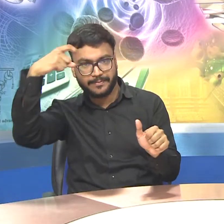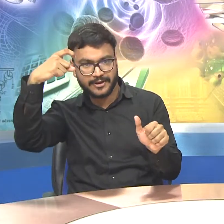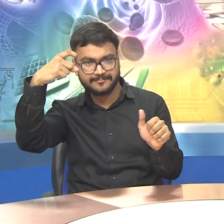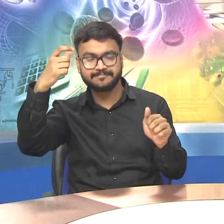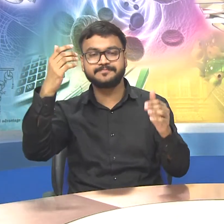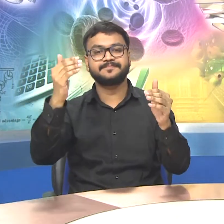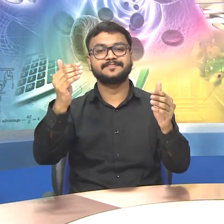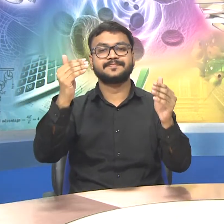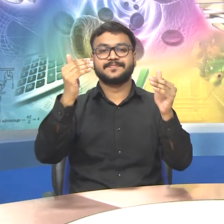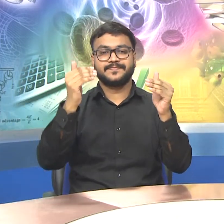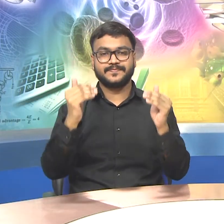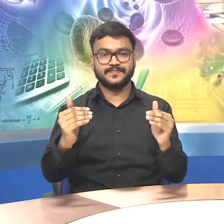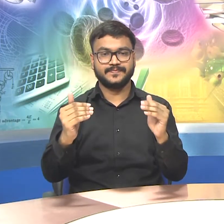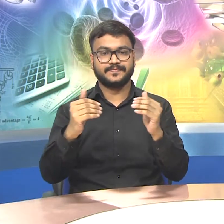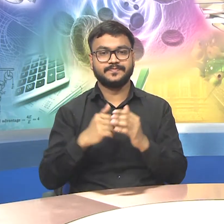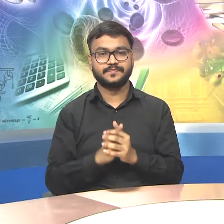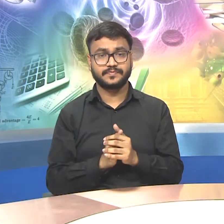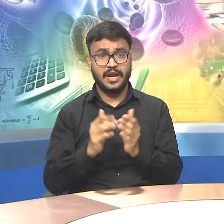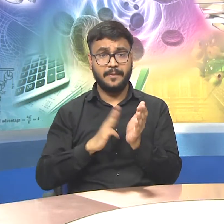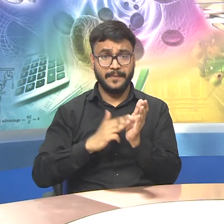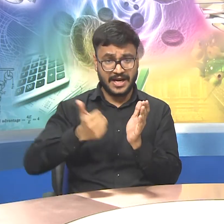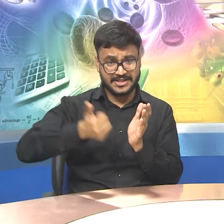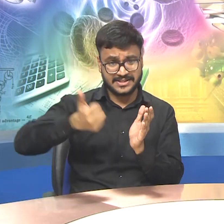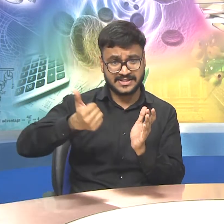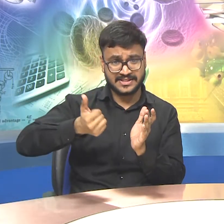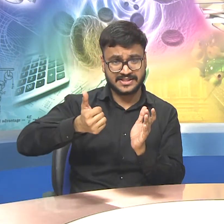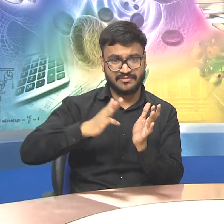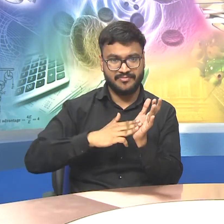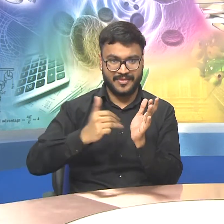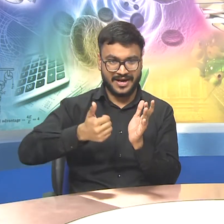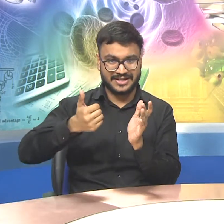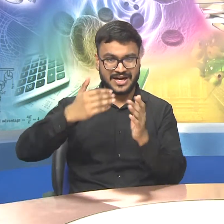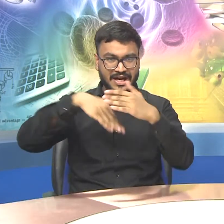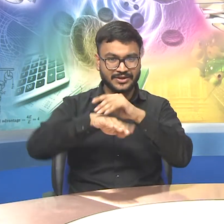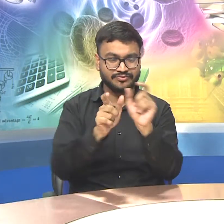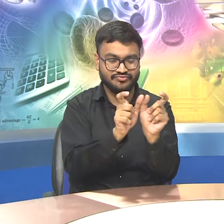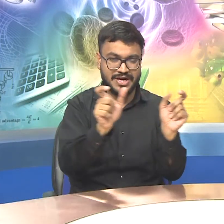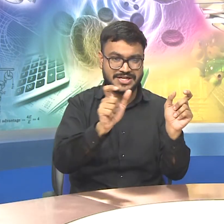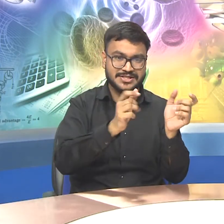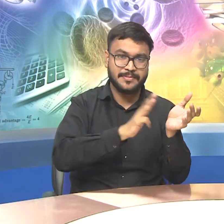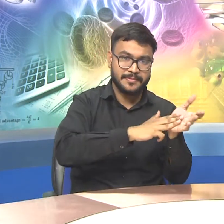third is minister,